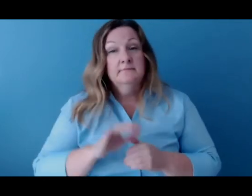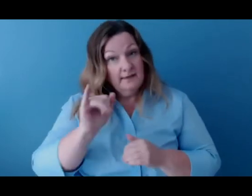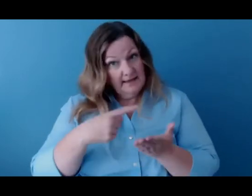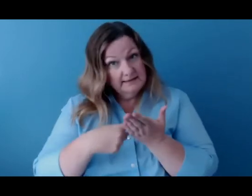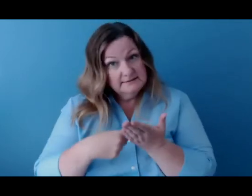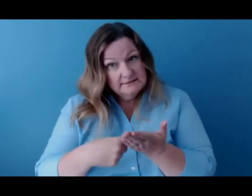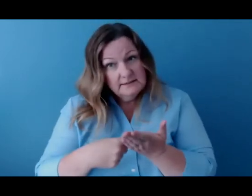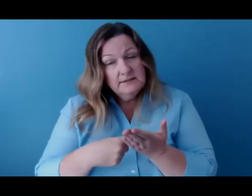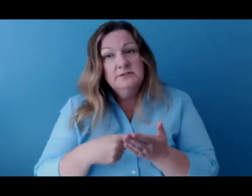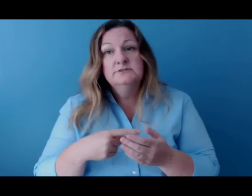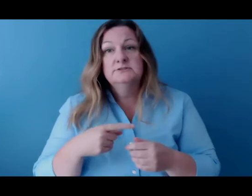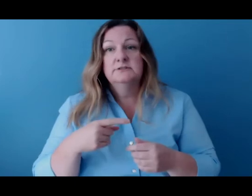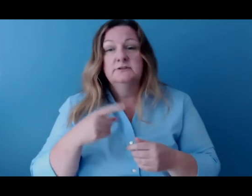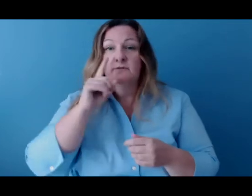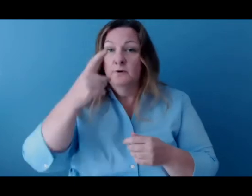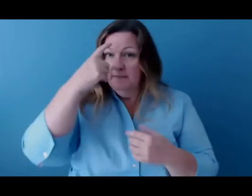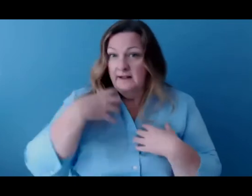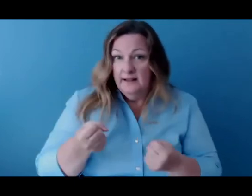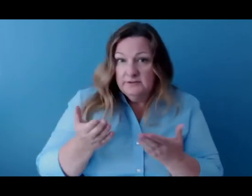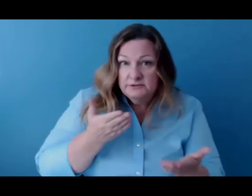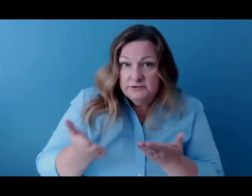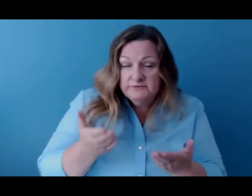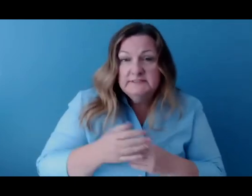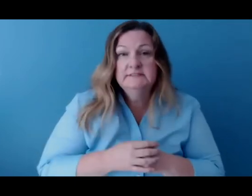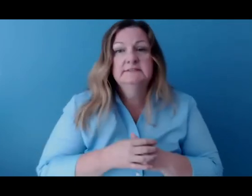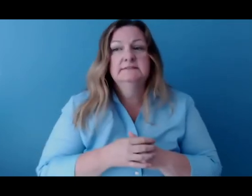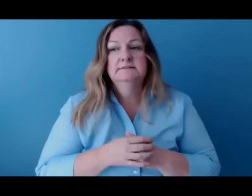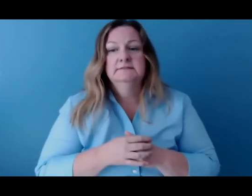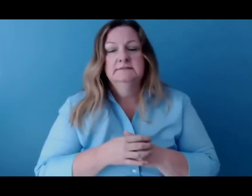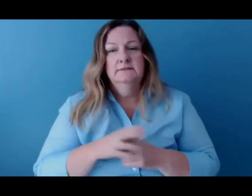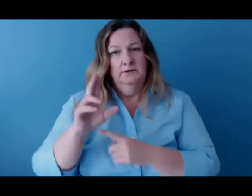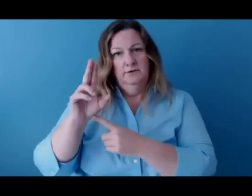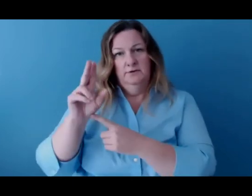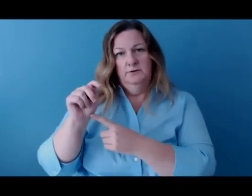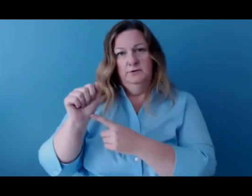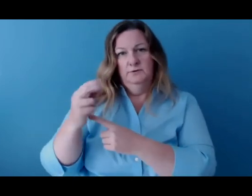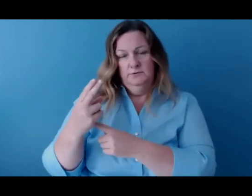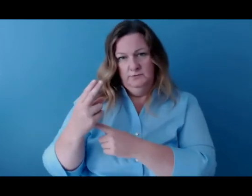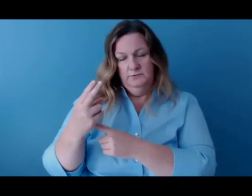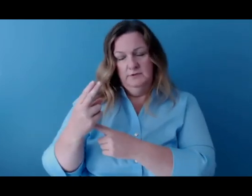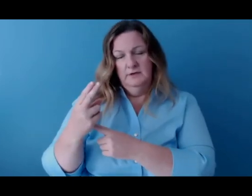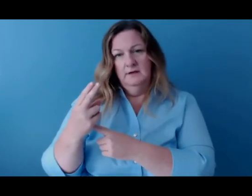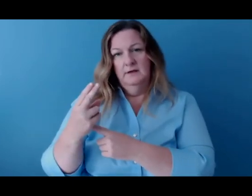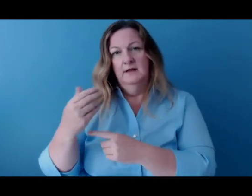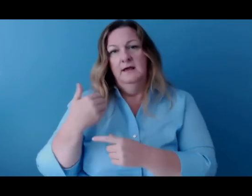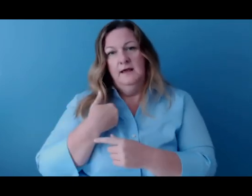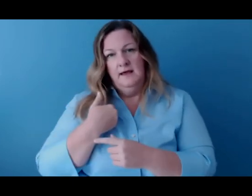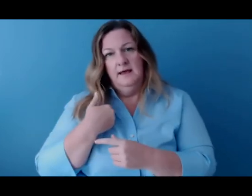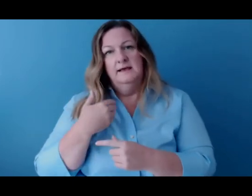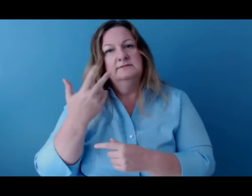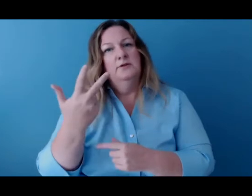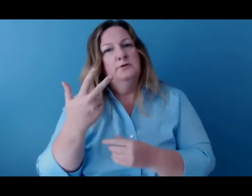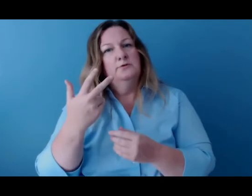to regards to mental health services. You touched on the three-digit number for calling